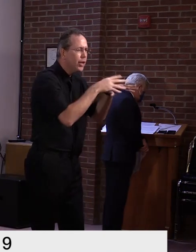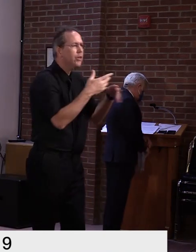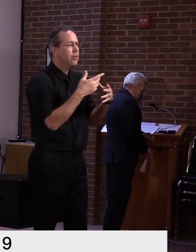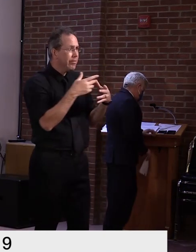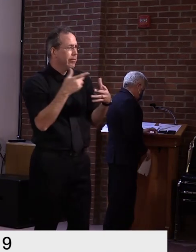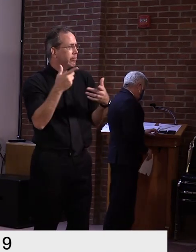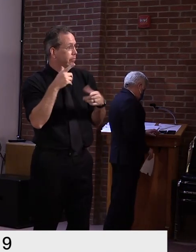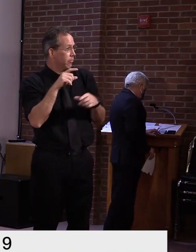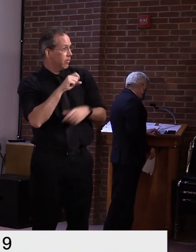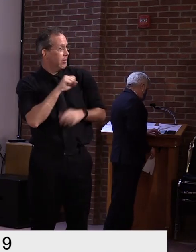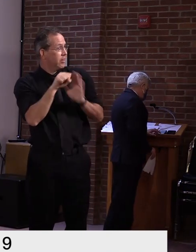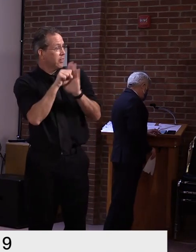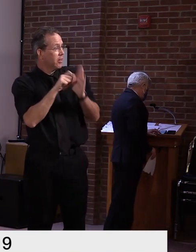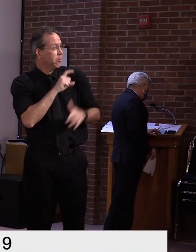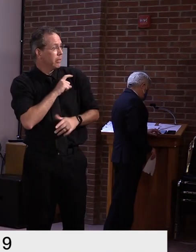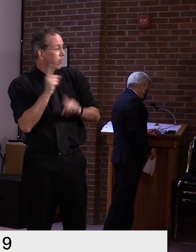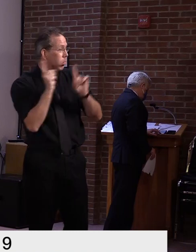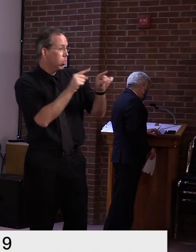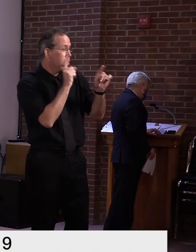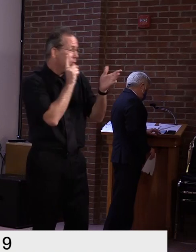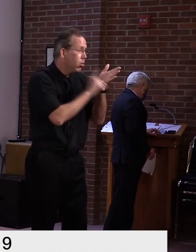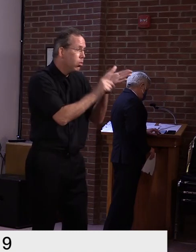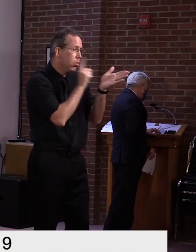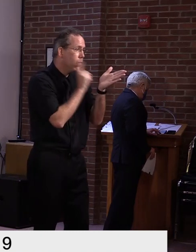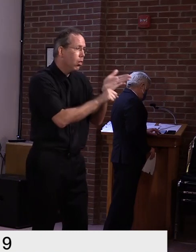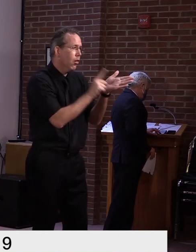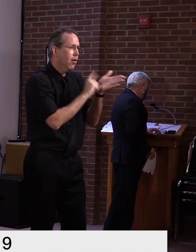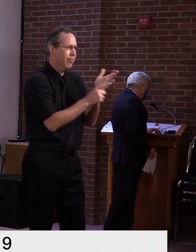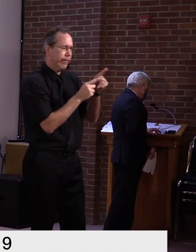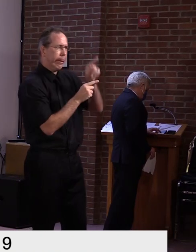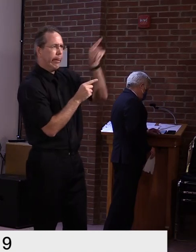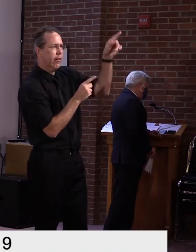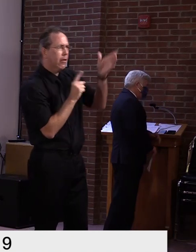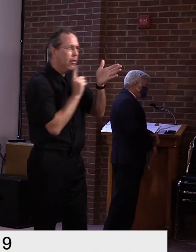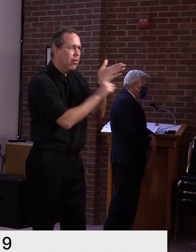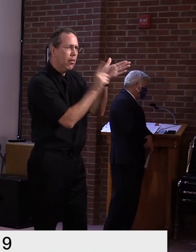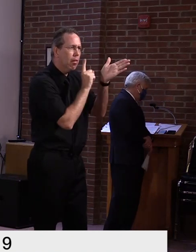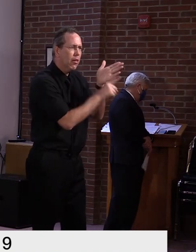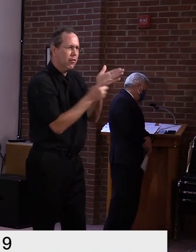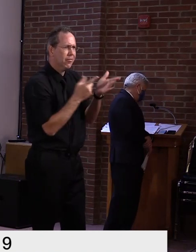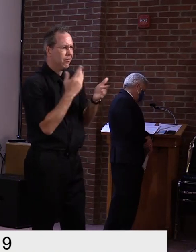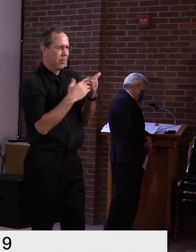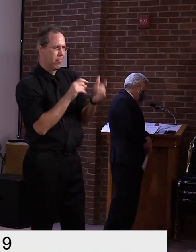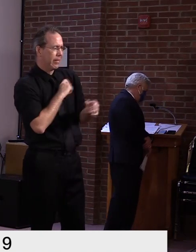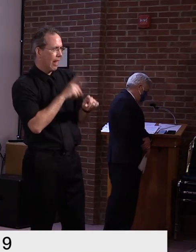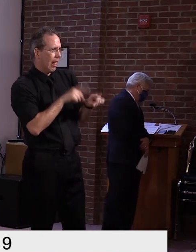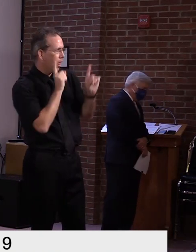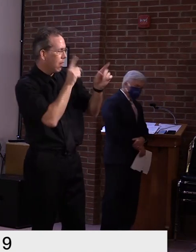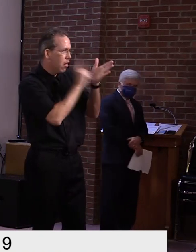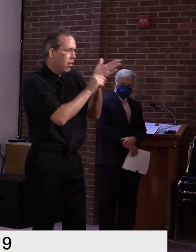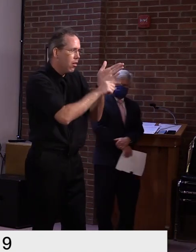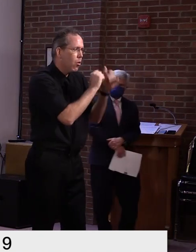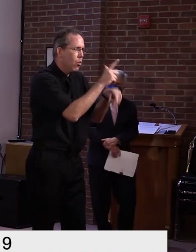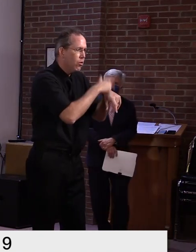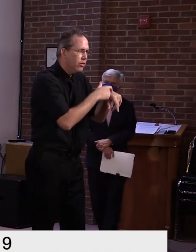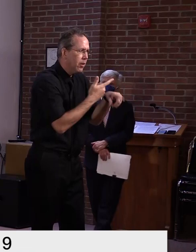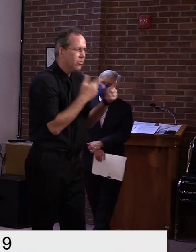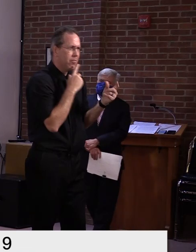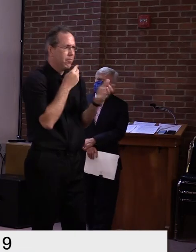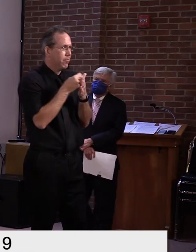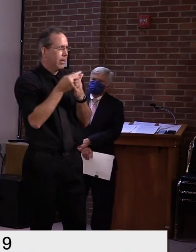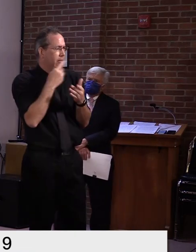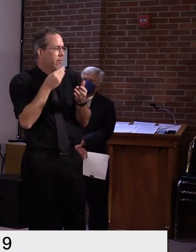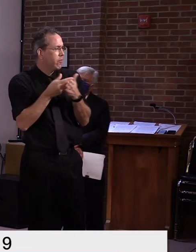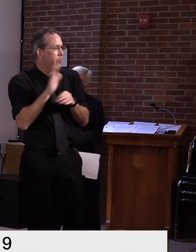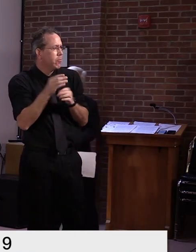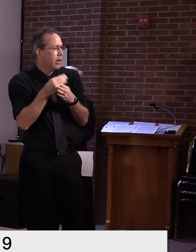this, some of these issues in Richford, but they're not there to help with the policing issue to back the community